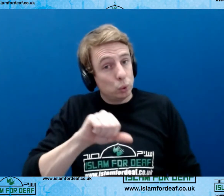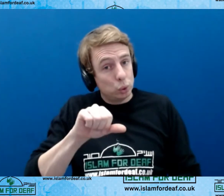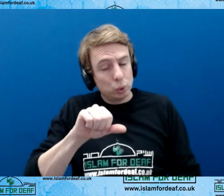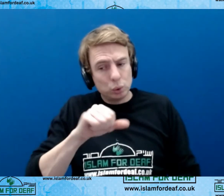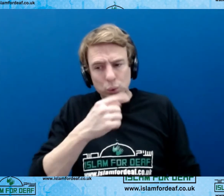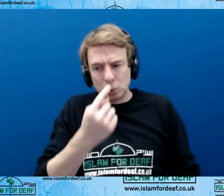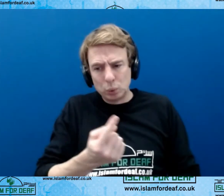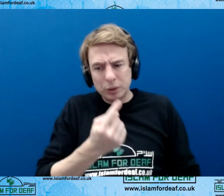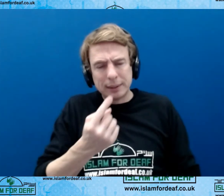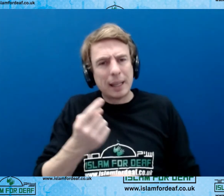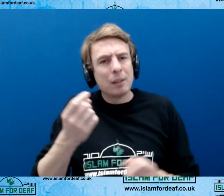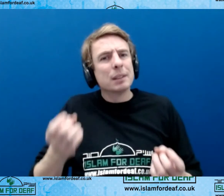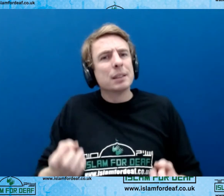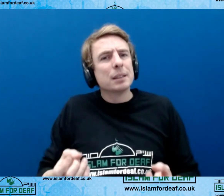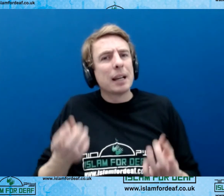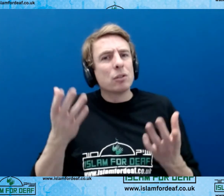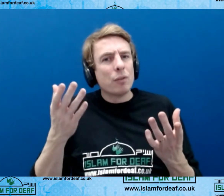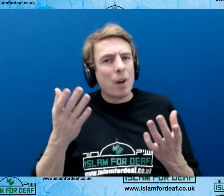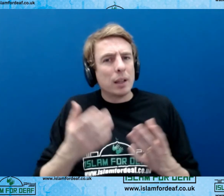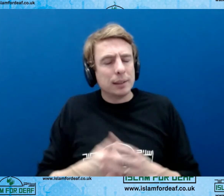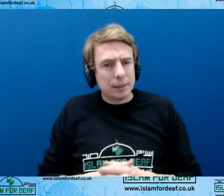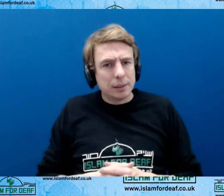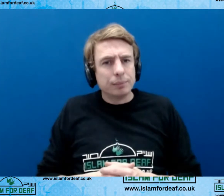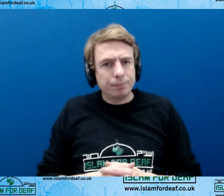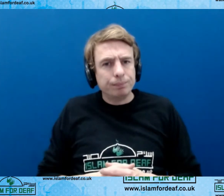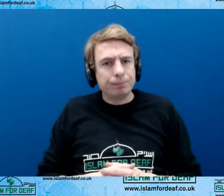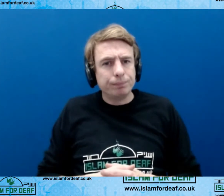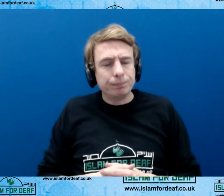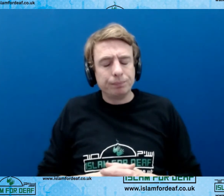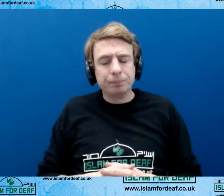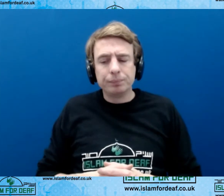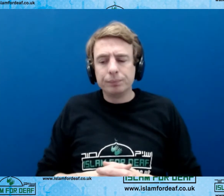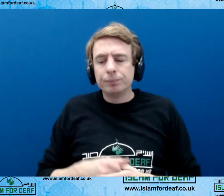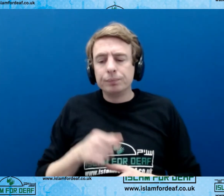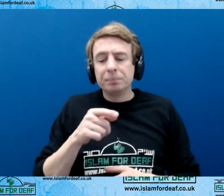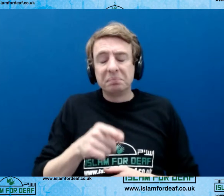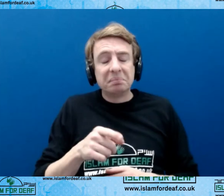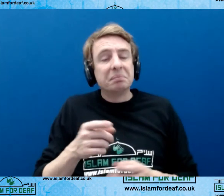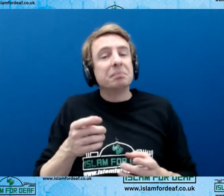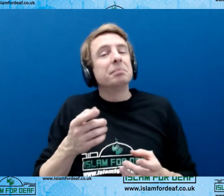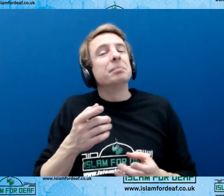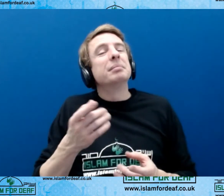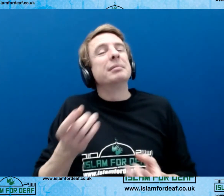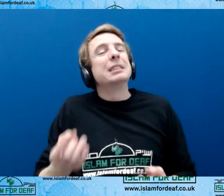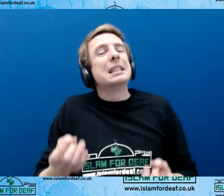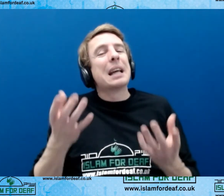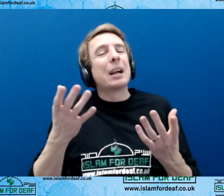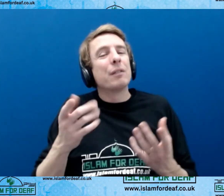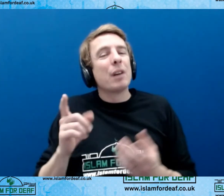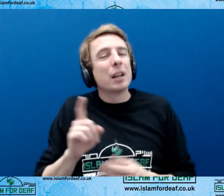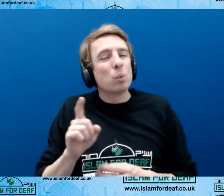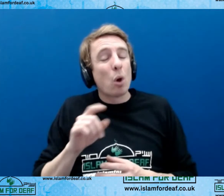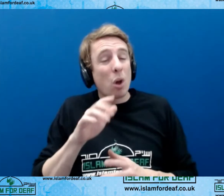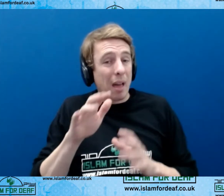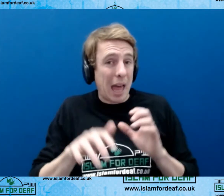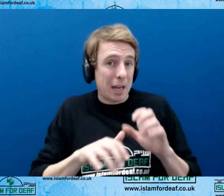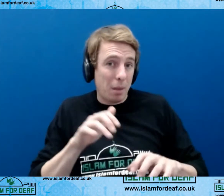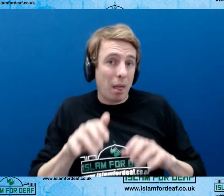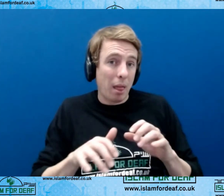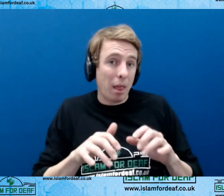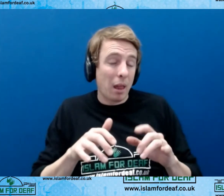the animal, because the intent behind this is to sacrifice the animal. This is something done solely for the sake of Allah the Most